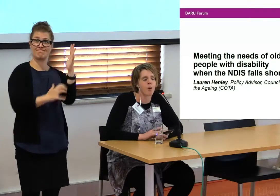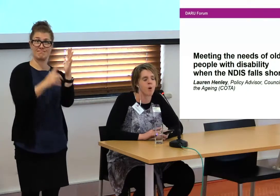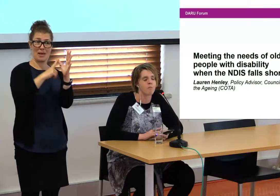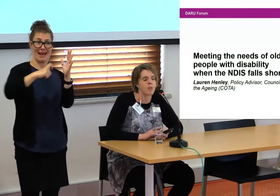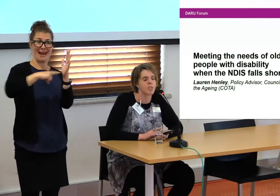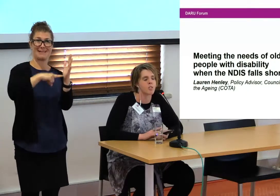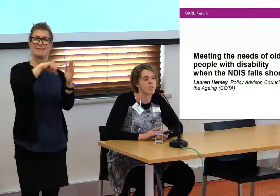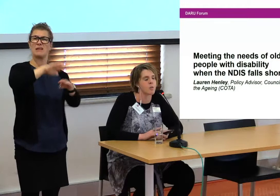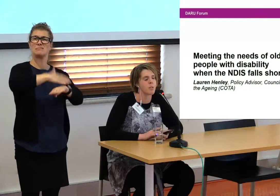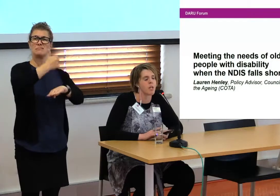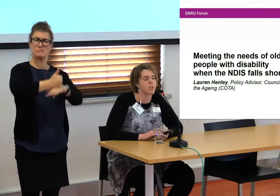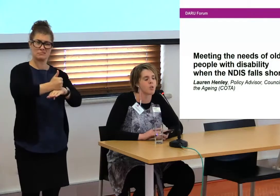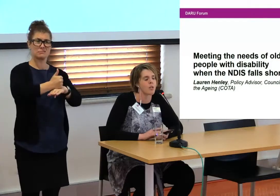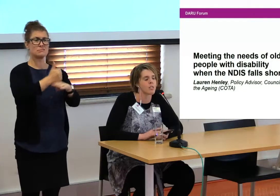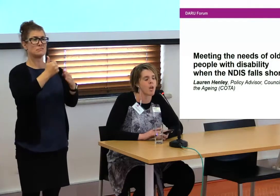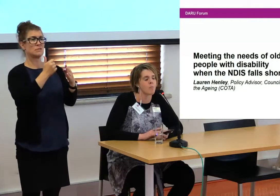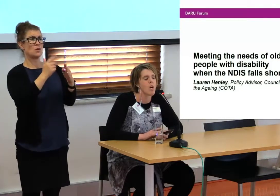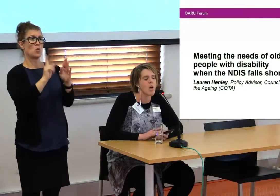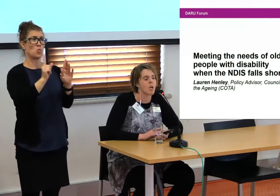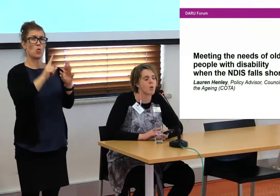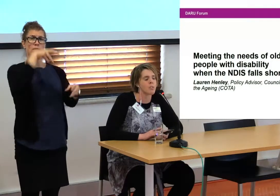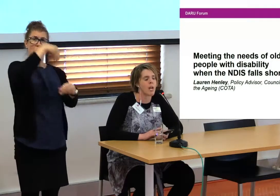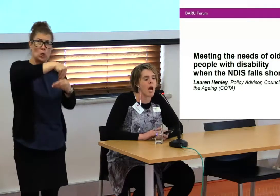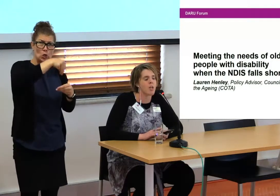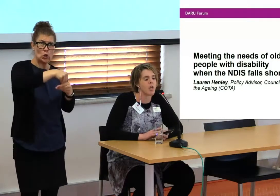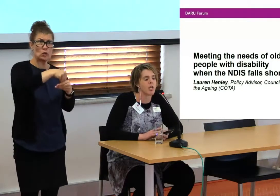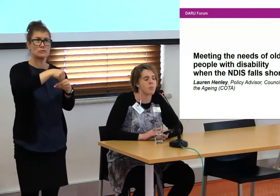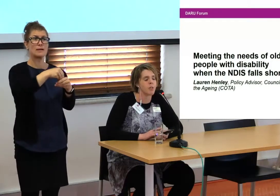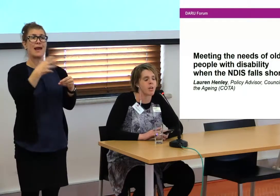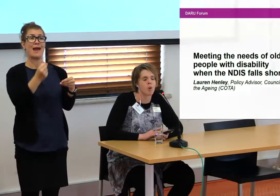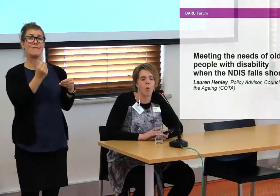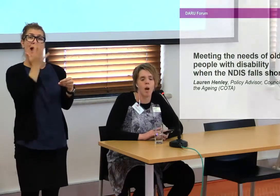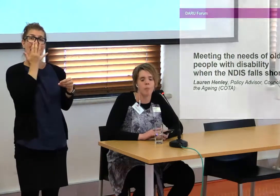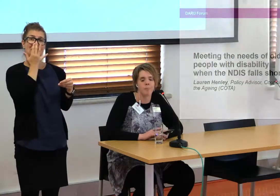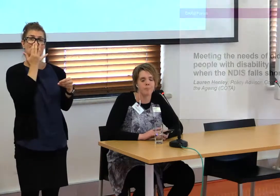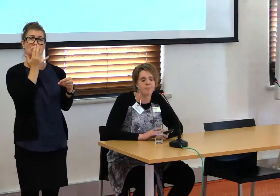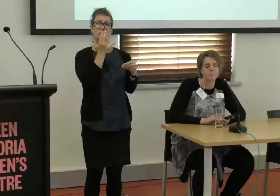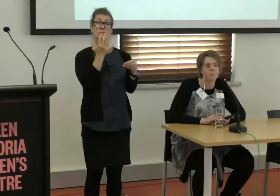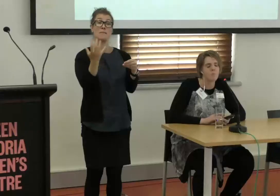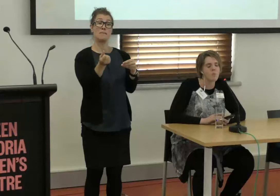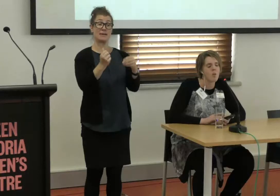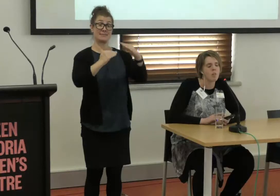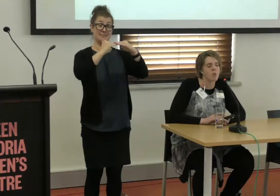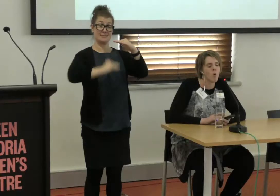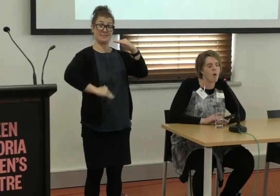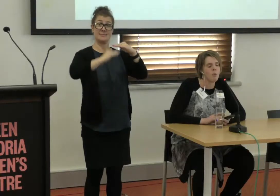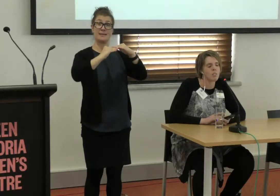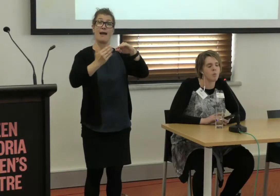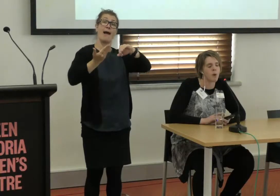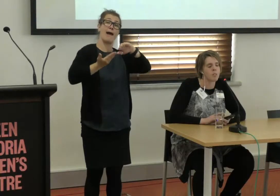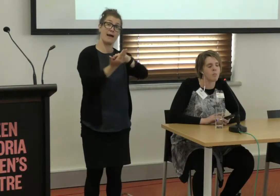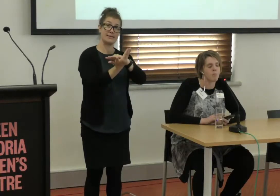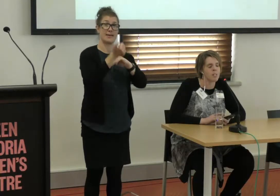the framework for the National Disability Insurance Scheme, includes an age eligibility requirement. The requirement